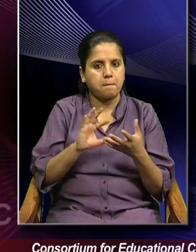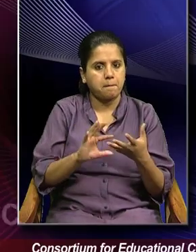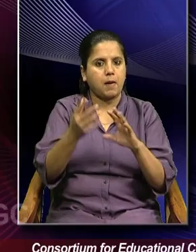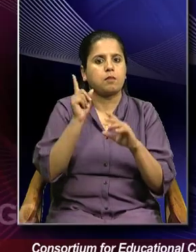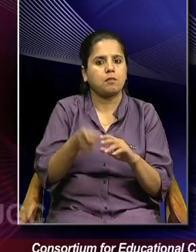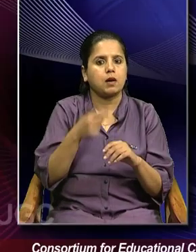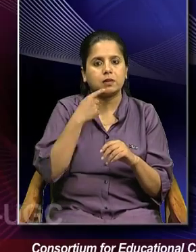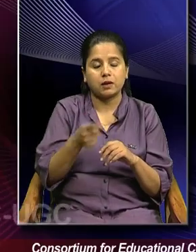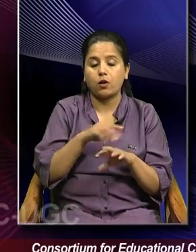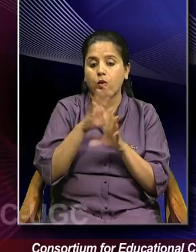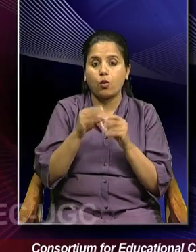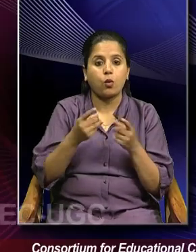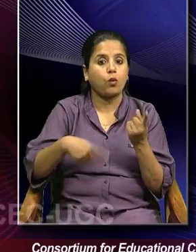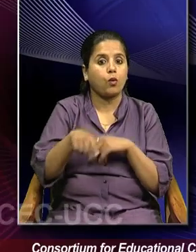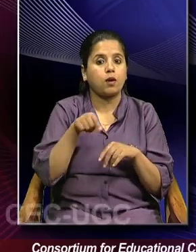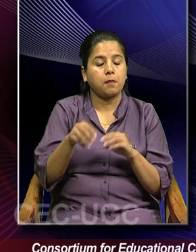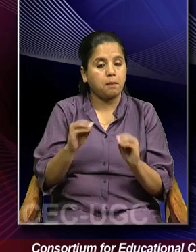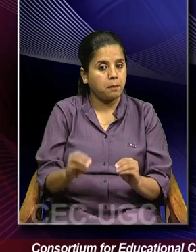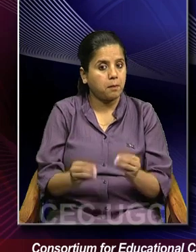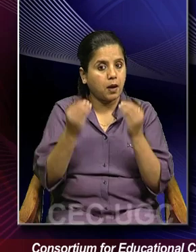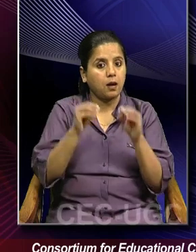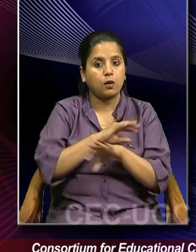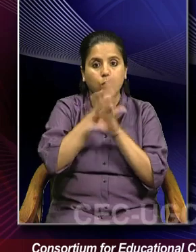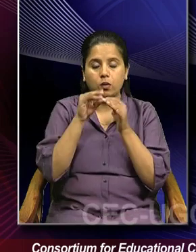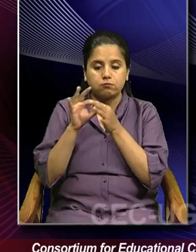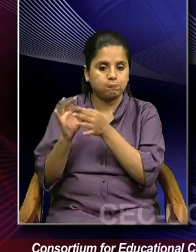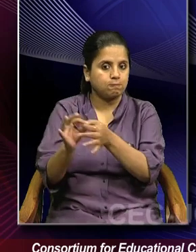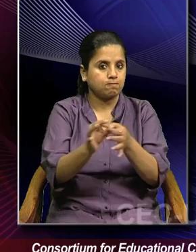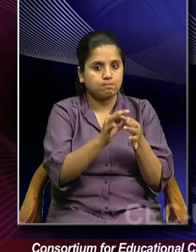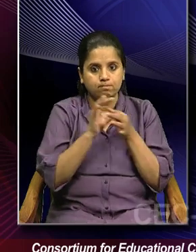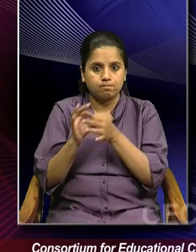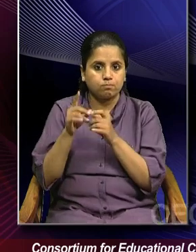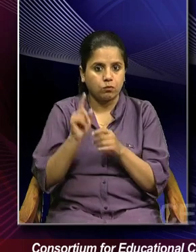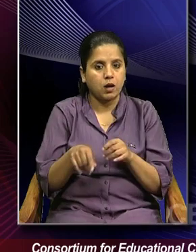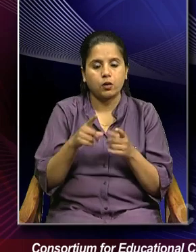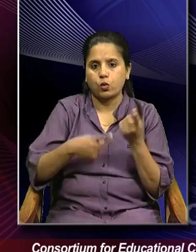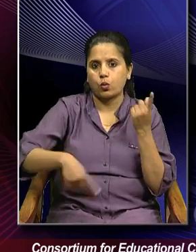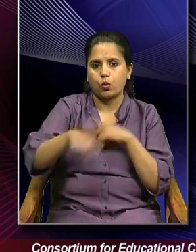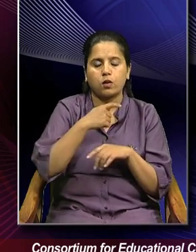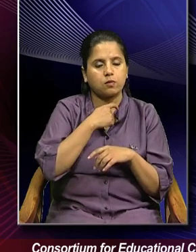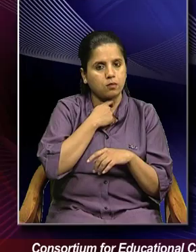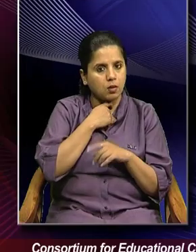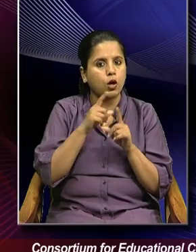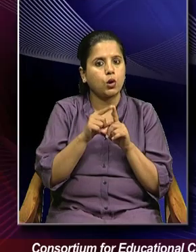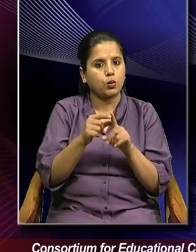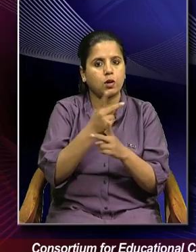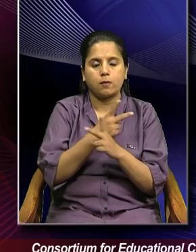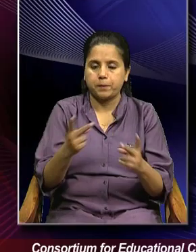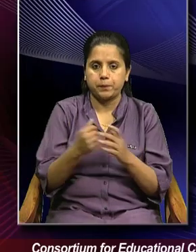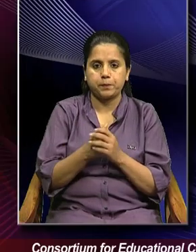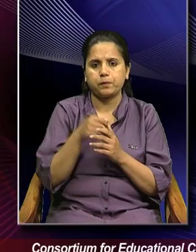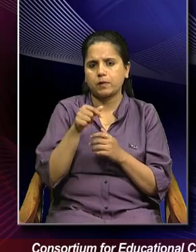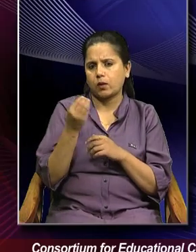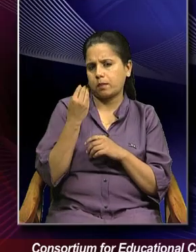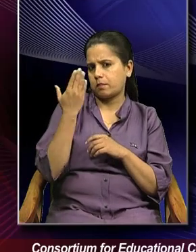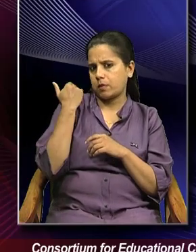and above all, amplify solidarity with all the commitments made. Now,